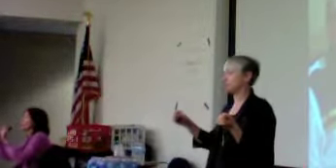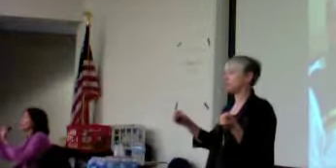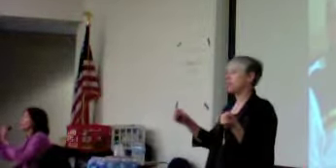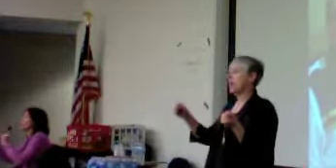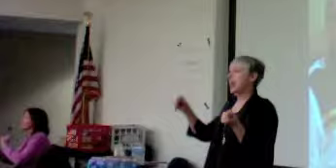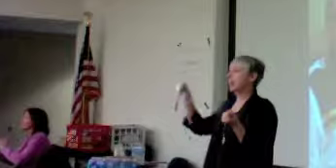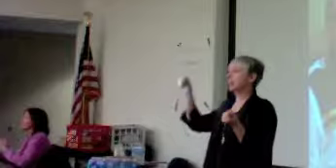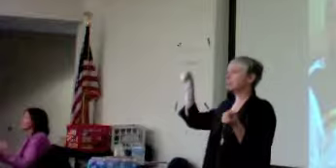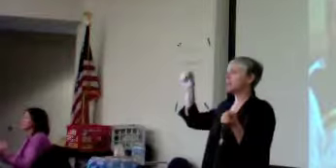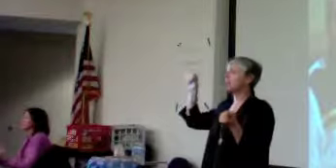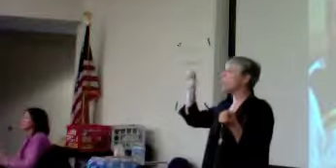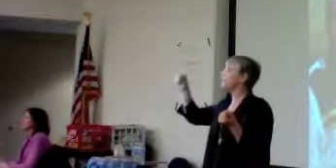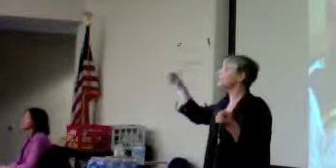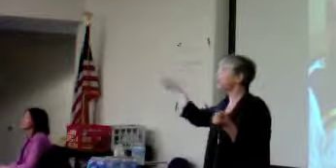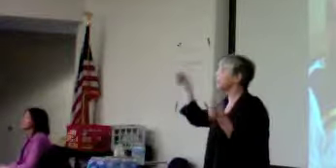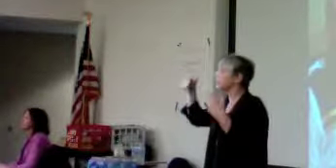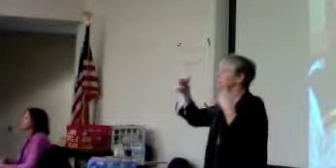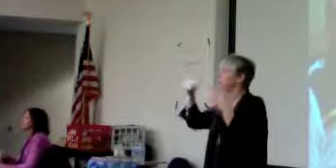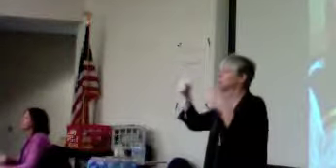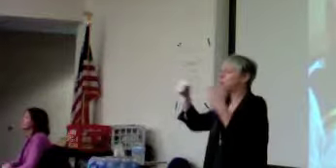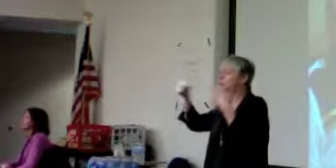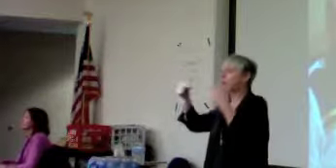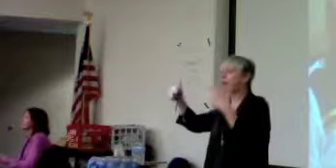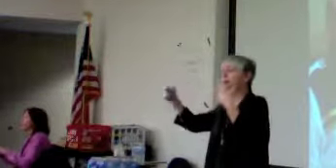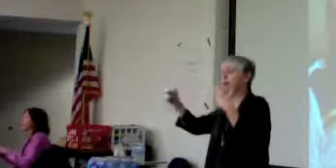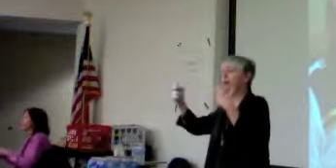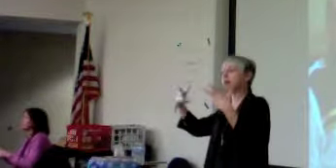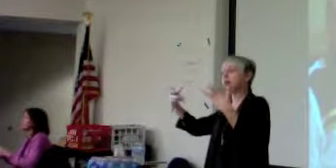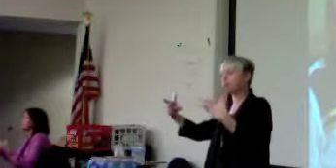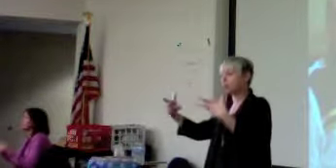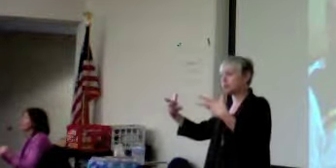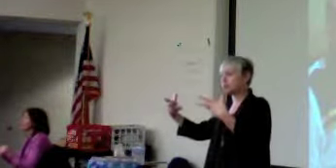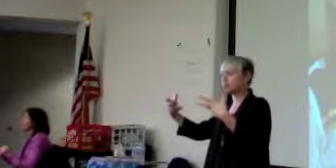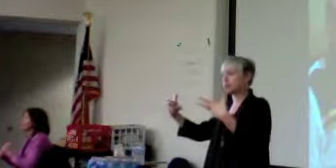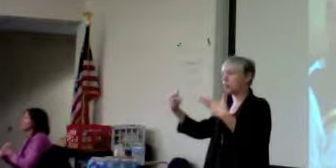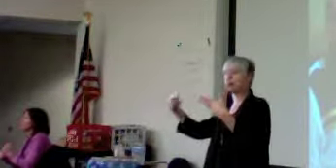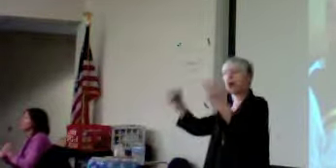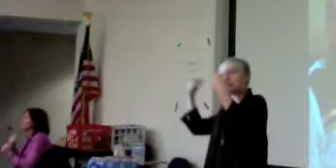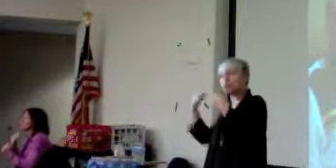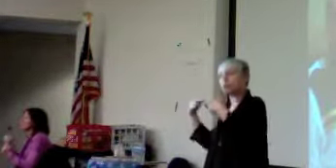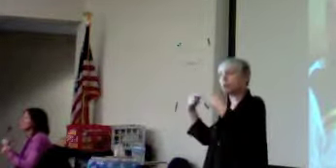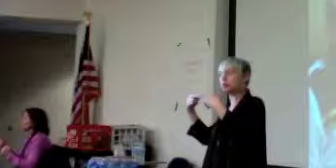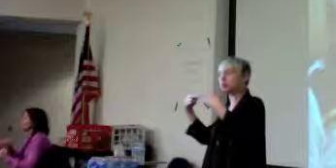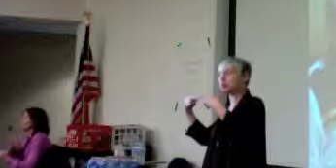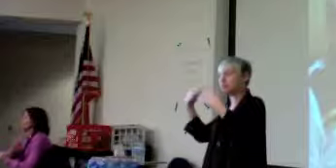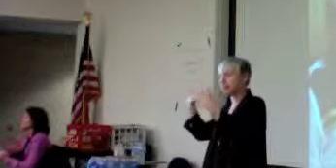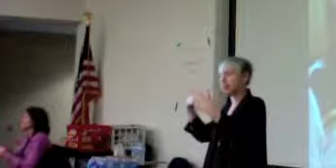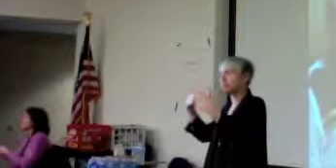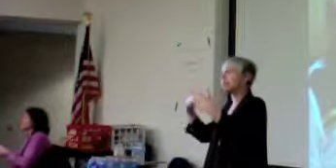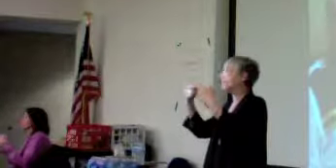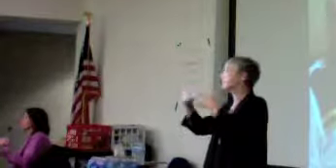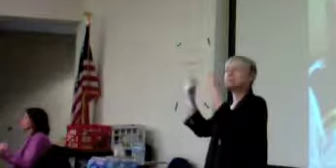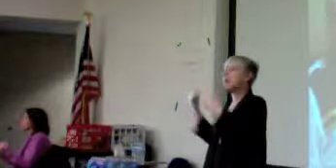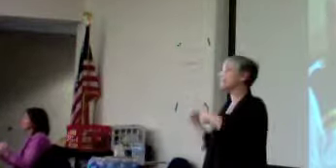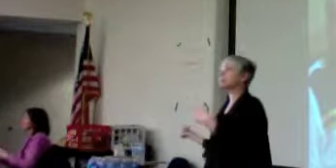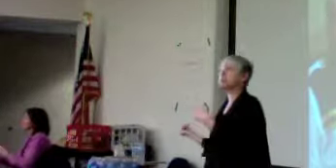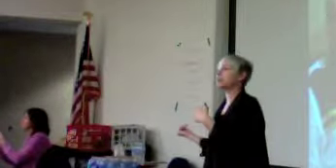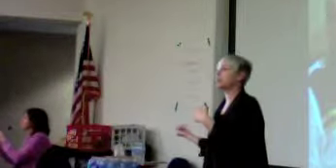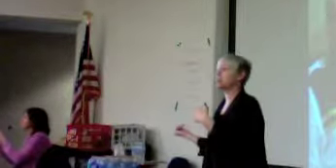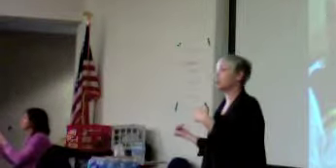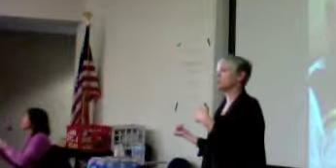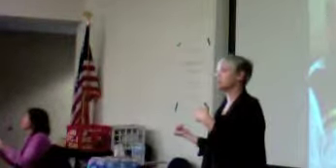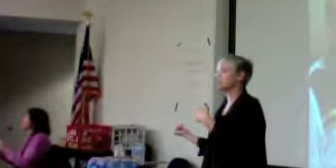project. And what you're and I also really want to kind of make the point to you that what I'm doing with you today is exactly